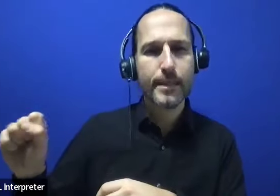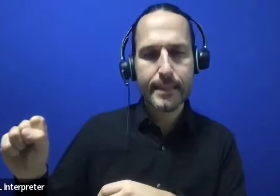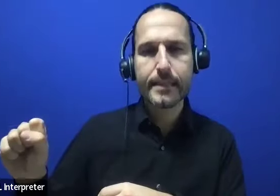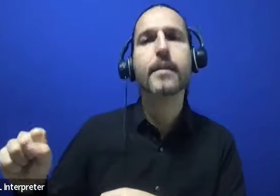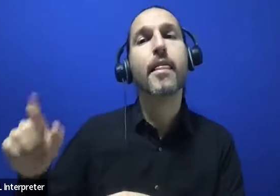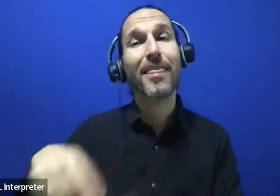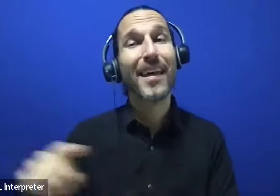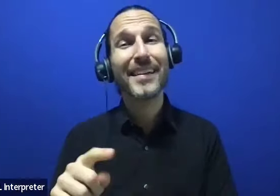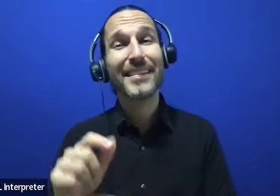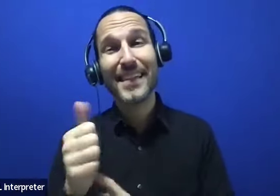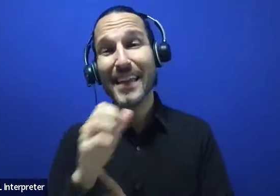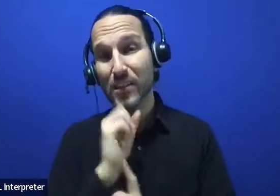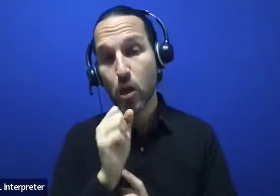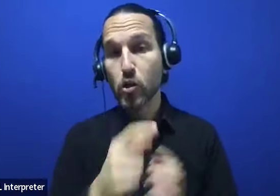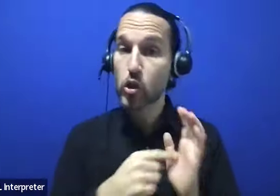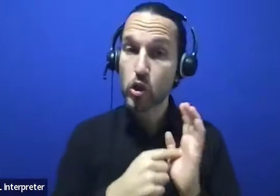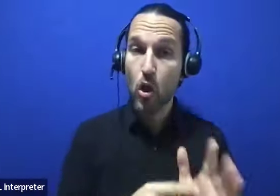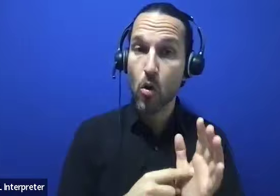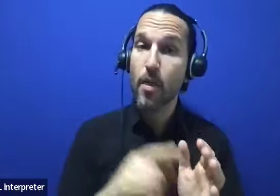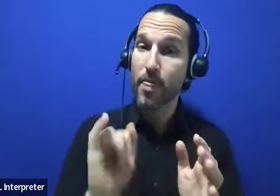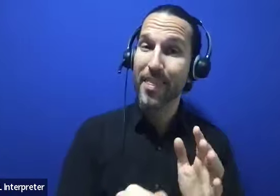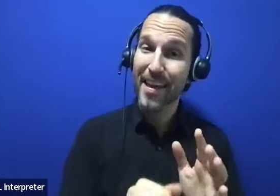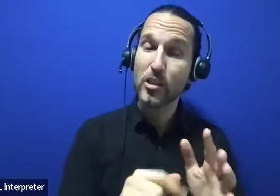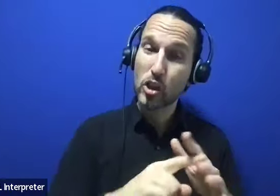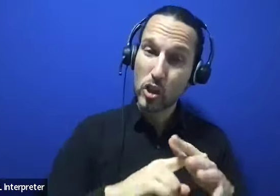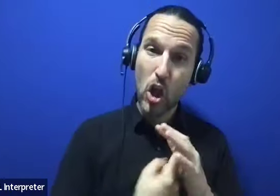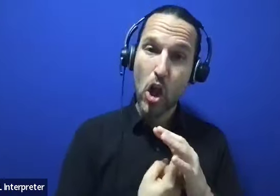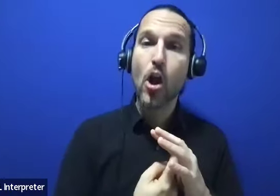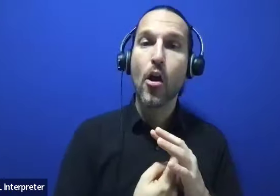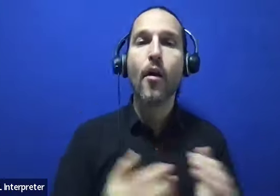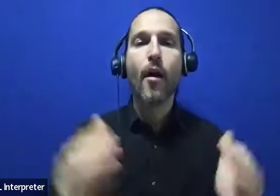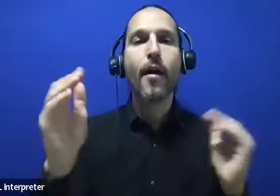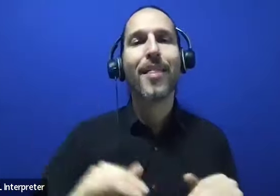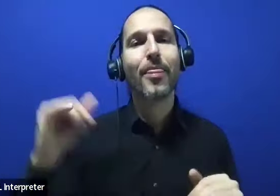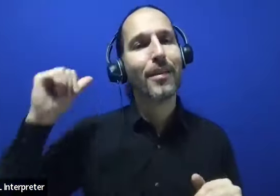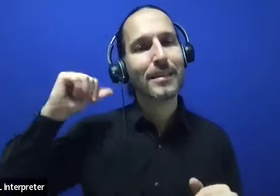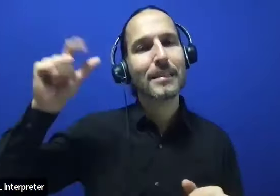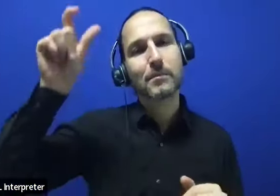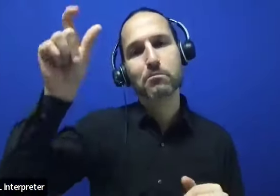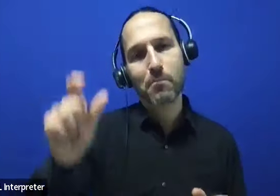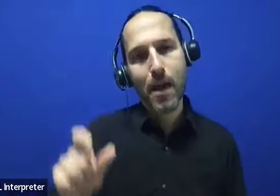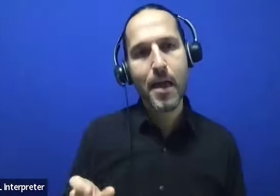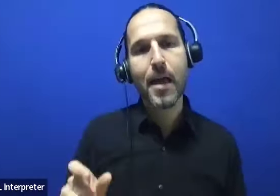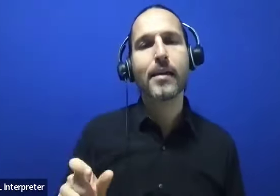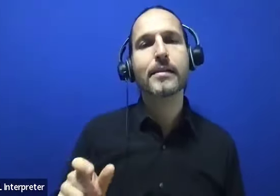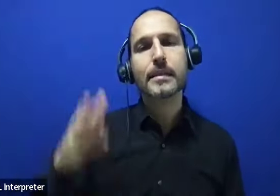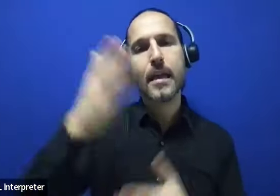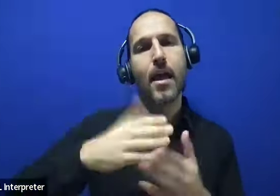showing signs of osteoporosis developing. Another issue is the spine. And there's a lot of